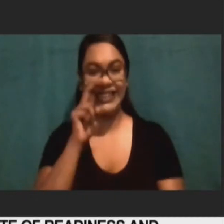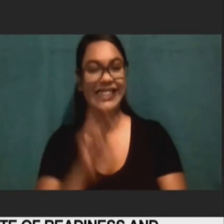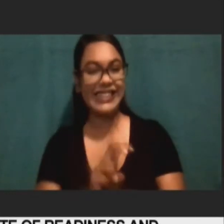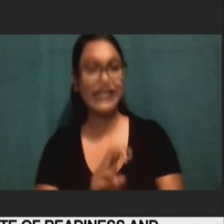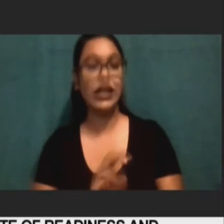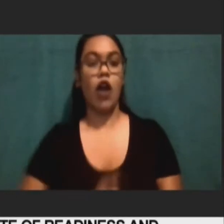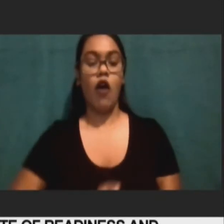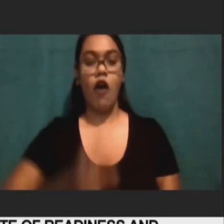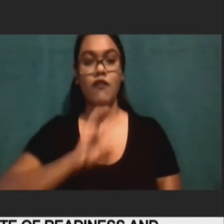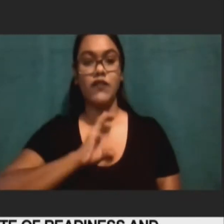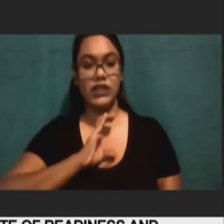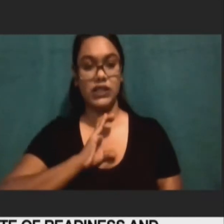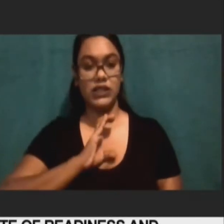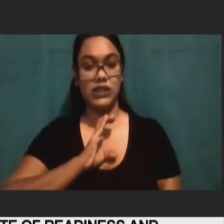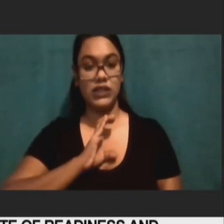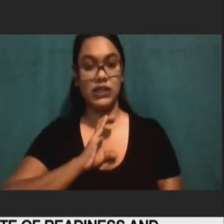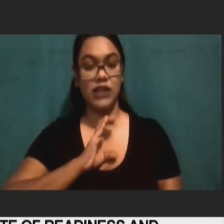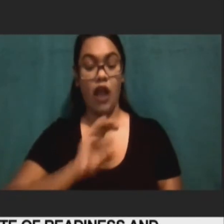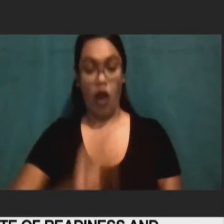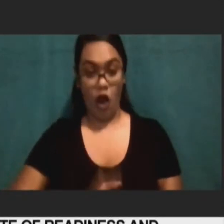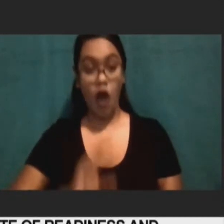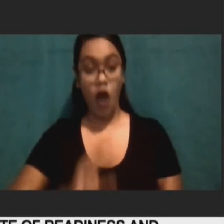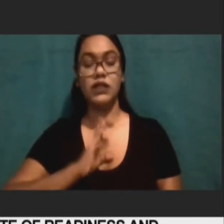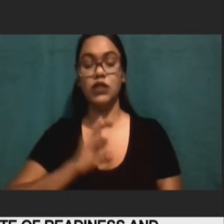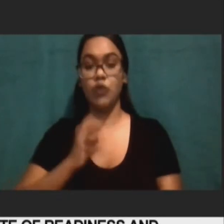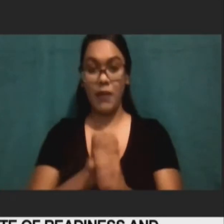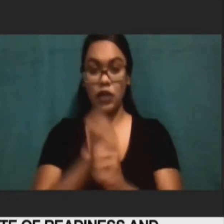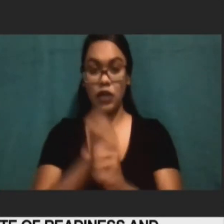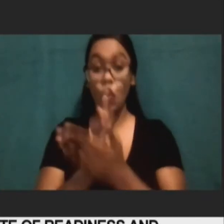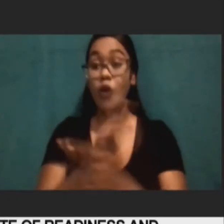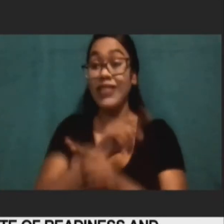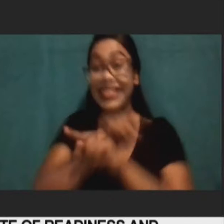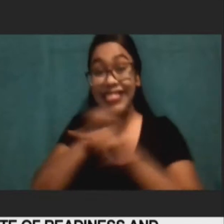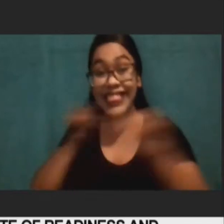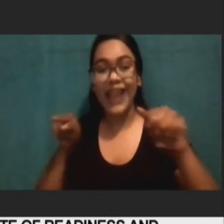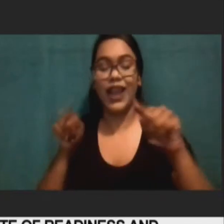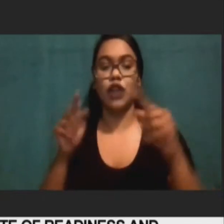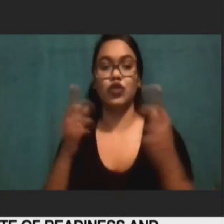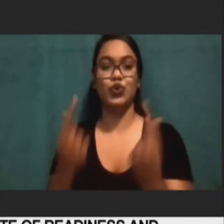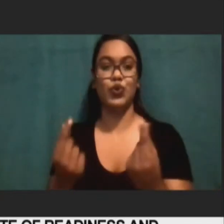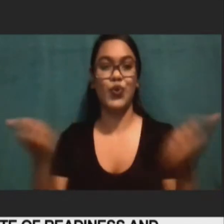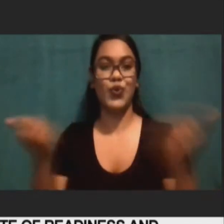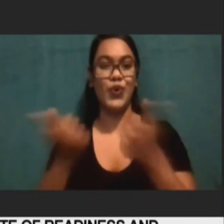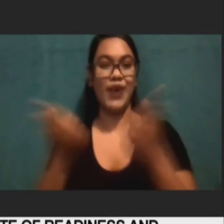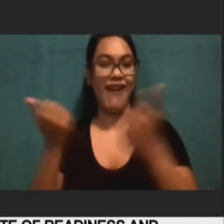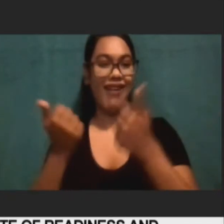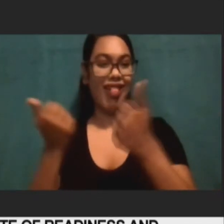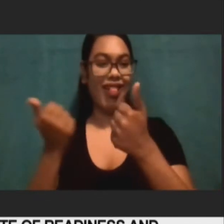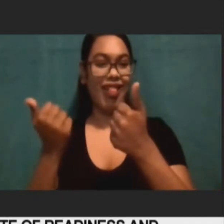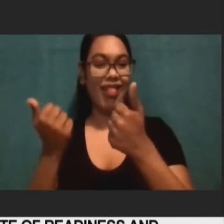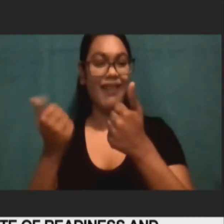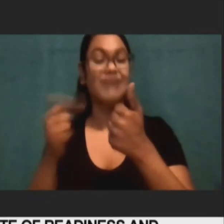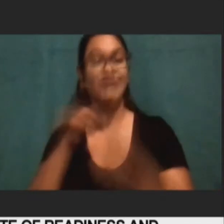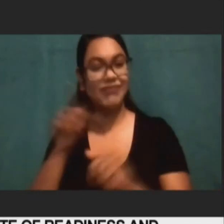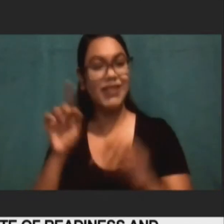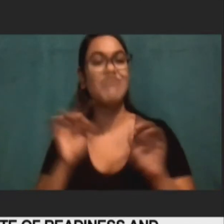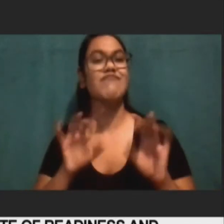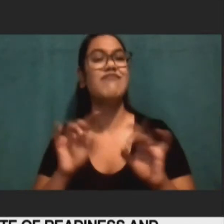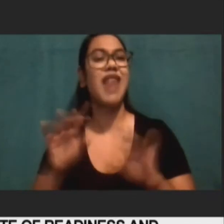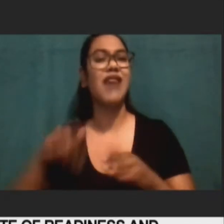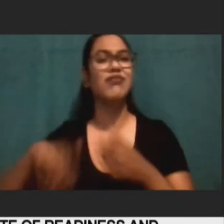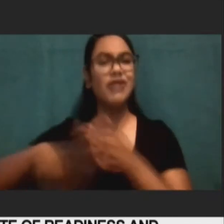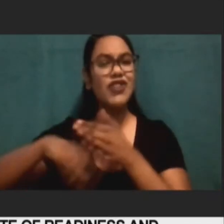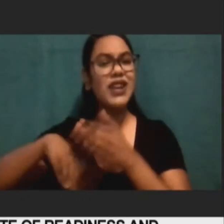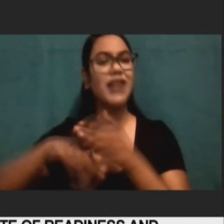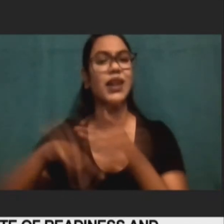with playing cricket against England. We have played or battled and combated COVID-19, the 1st,